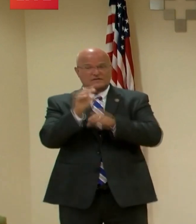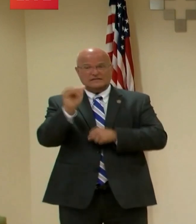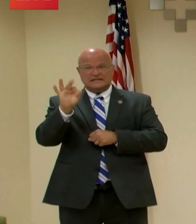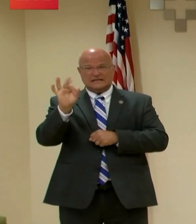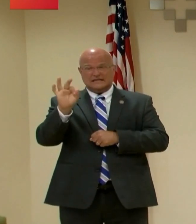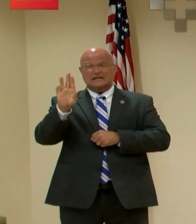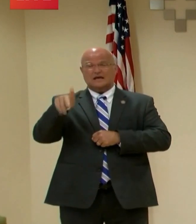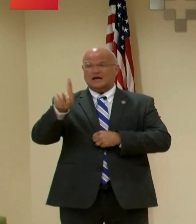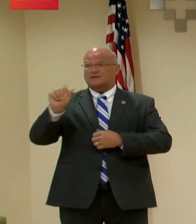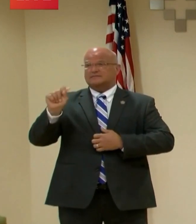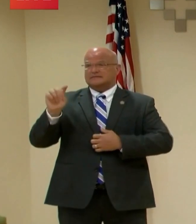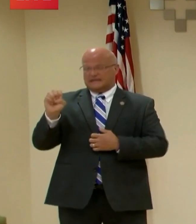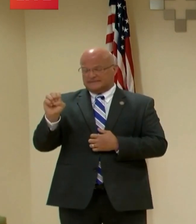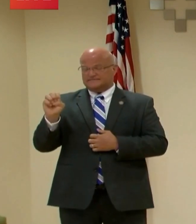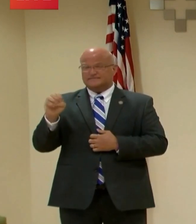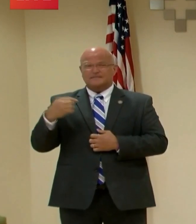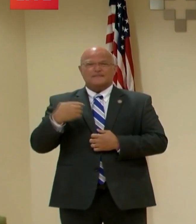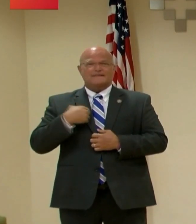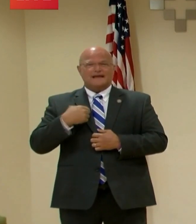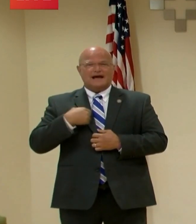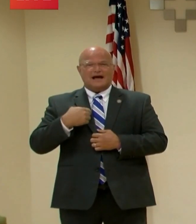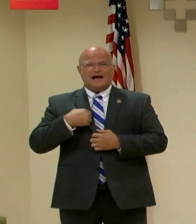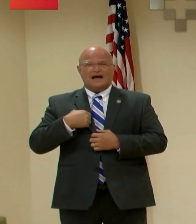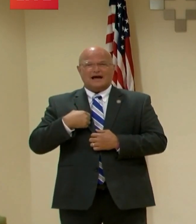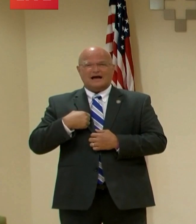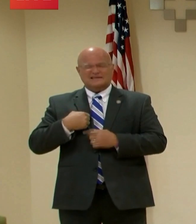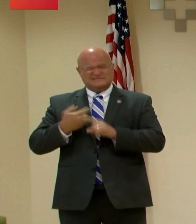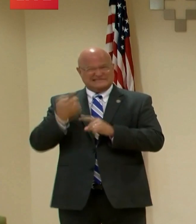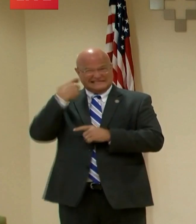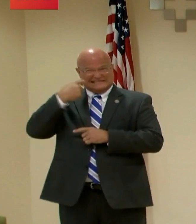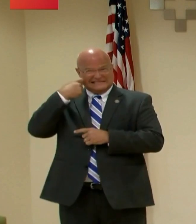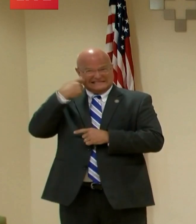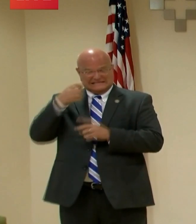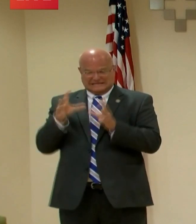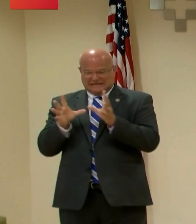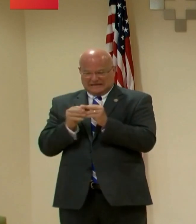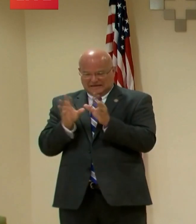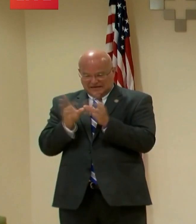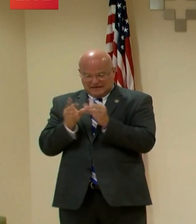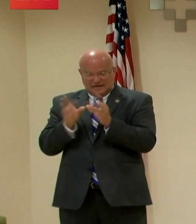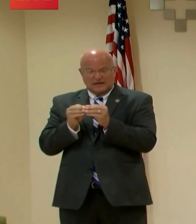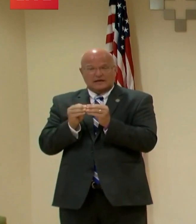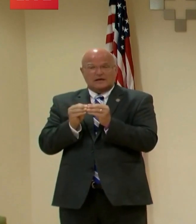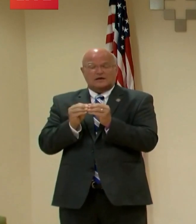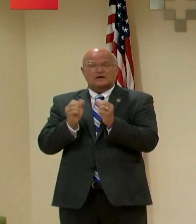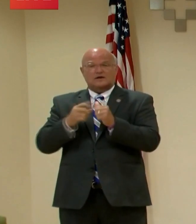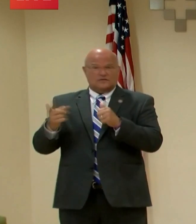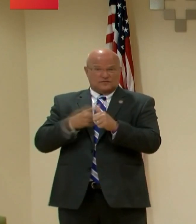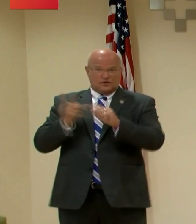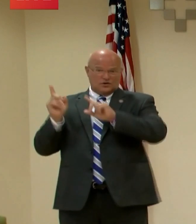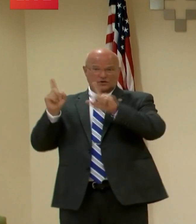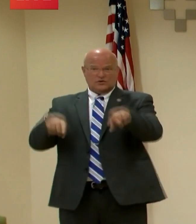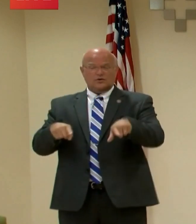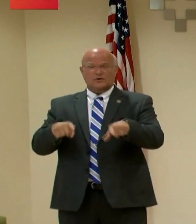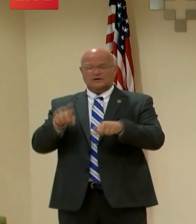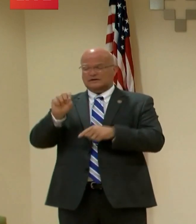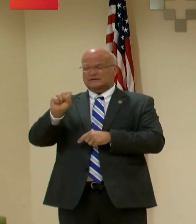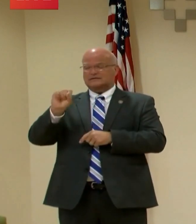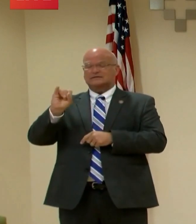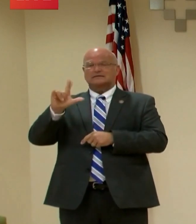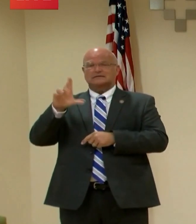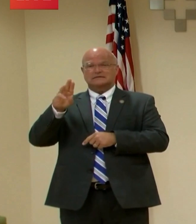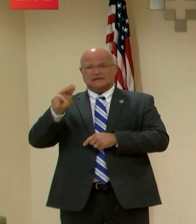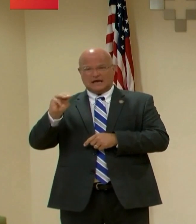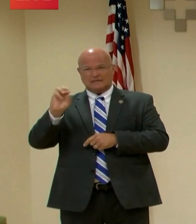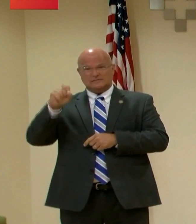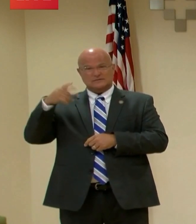COVID-19 update. I have preceded this briefing today by first going to Siloam Springs,